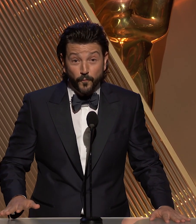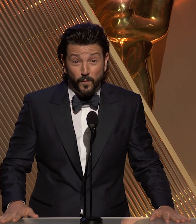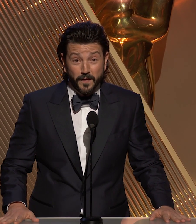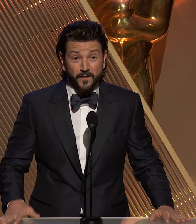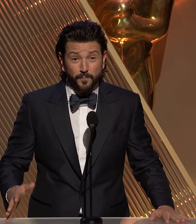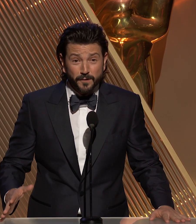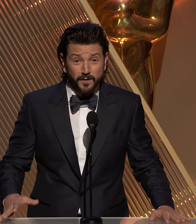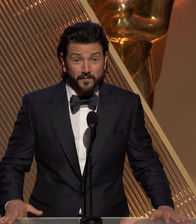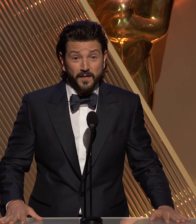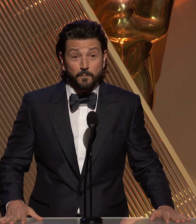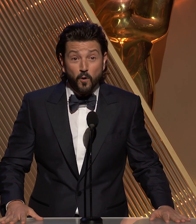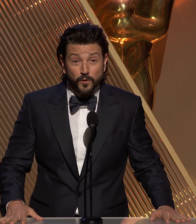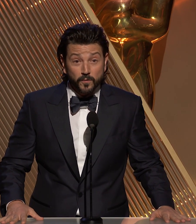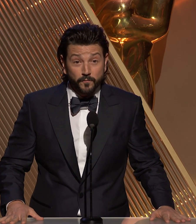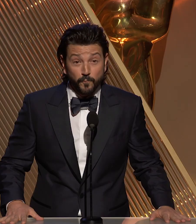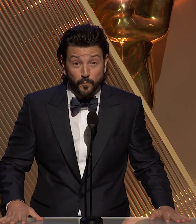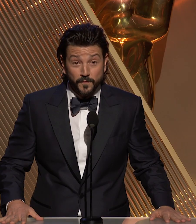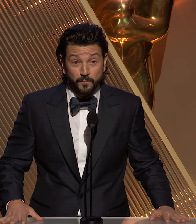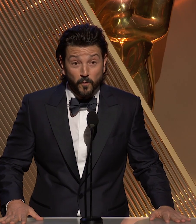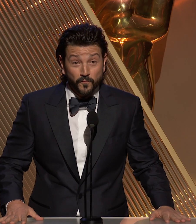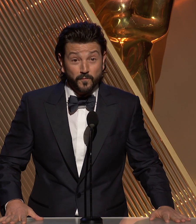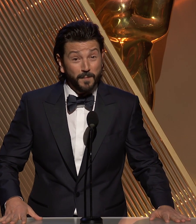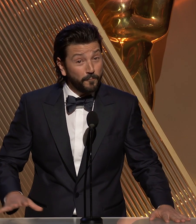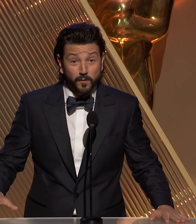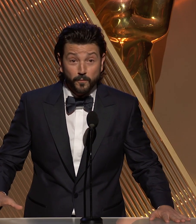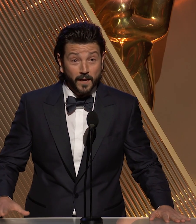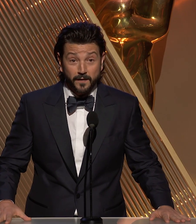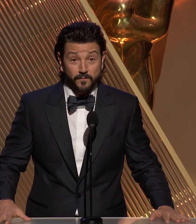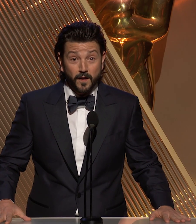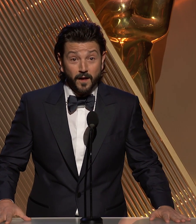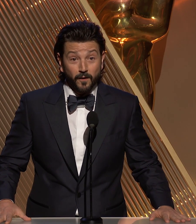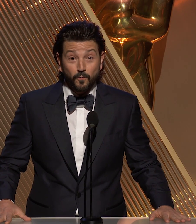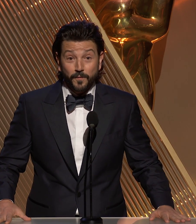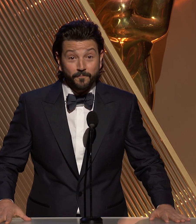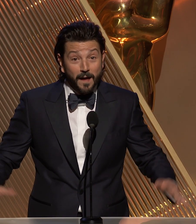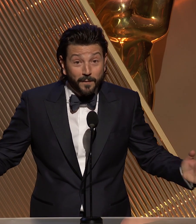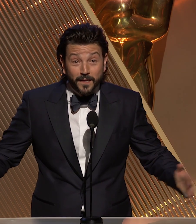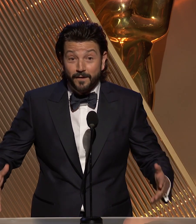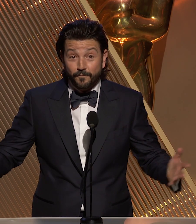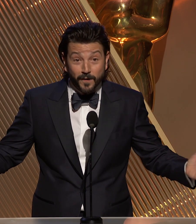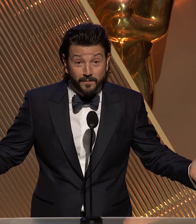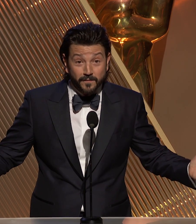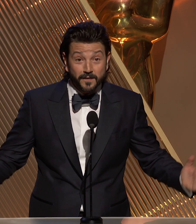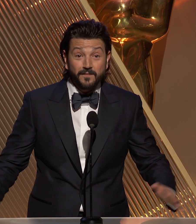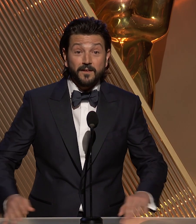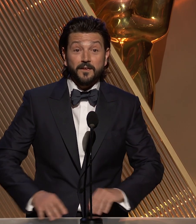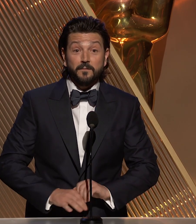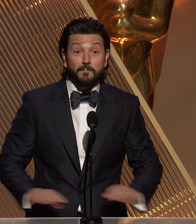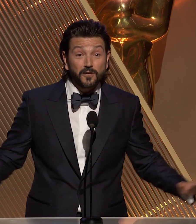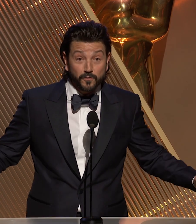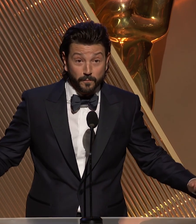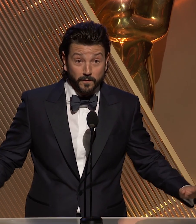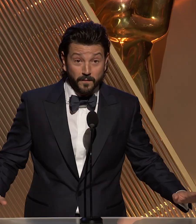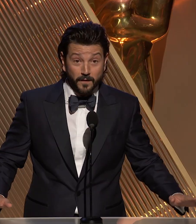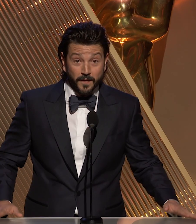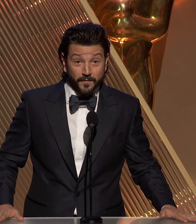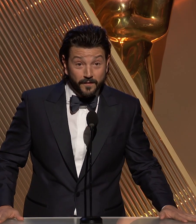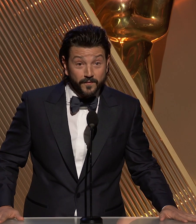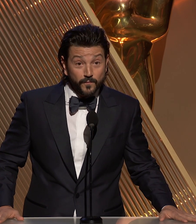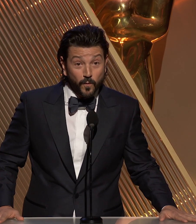fully experience the emotion of movies' most memorable lines, along with family and friends, is immeasurable. This is why